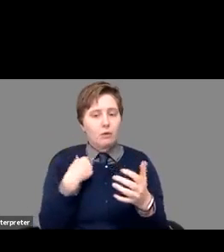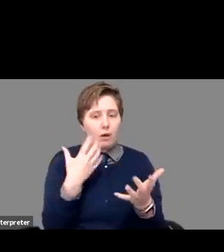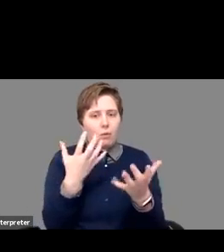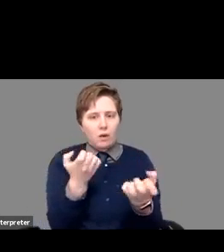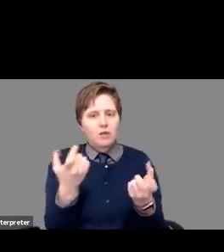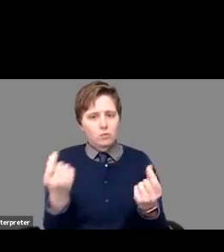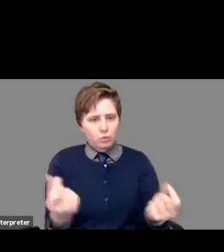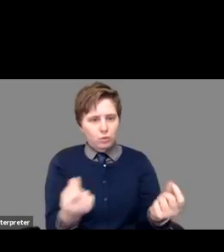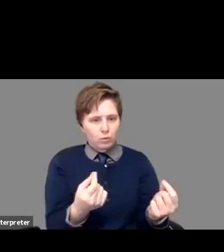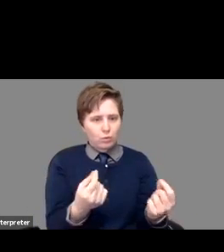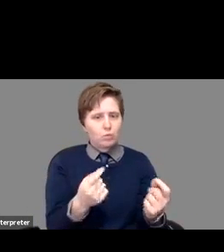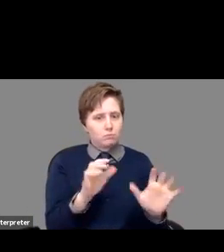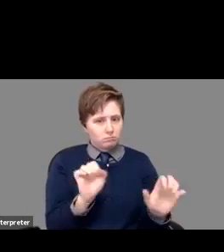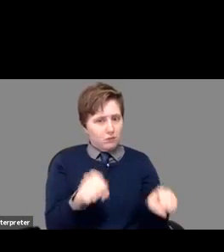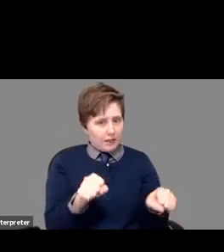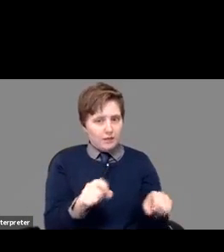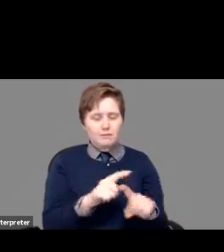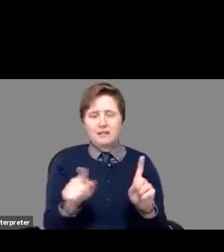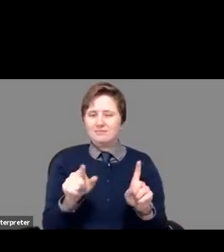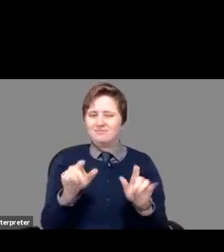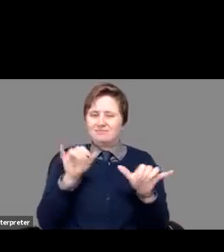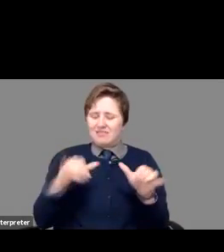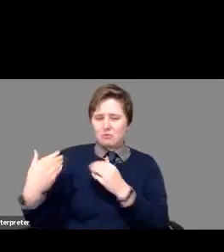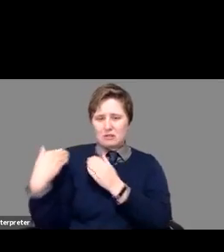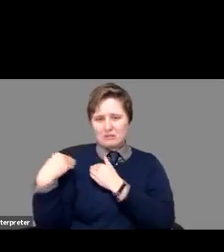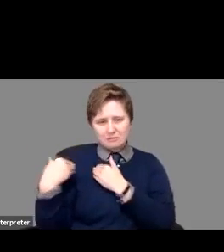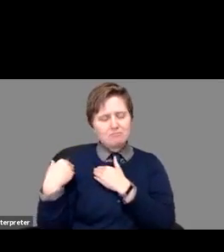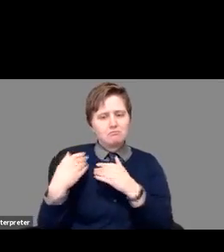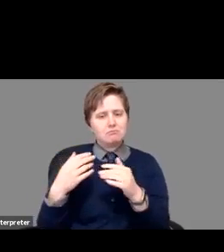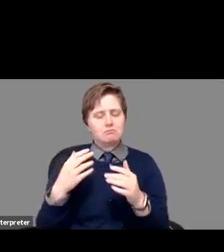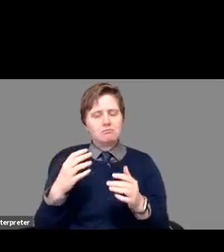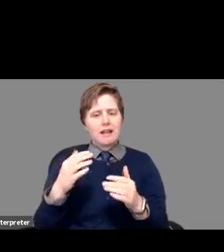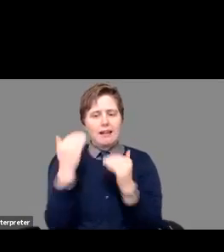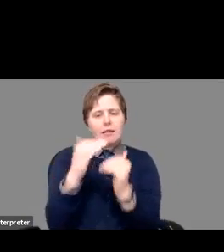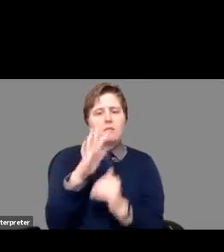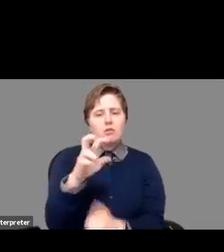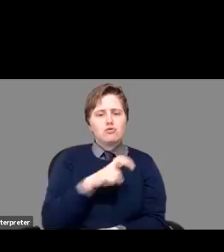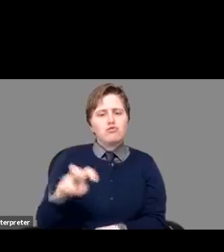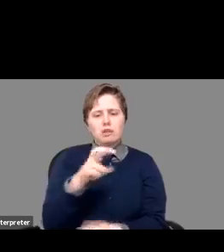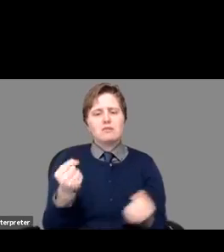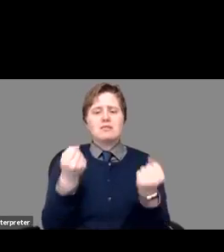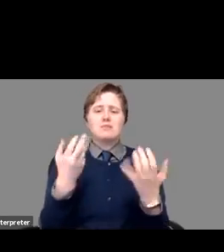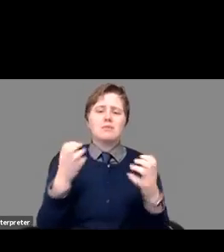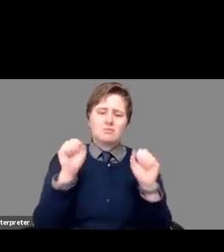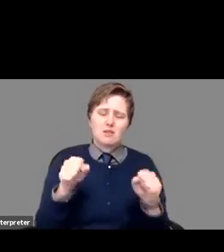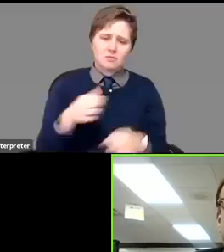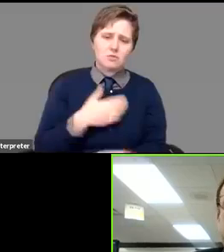get, but just be responsible about it and limit your travels as much as possible.